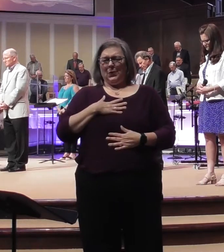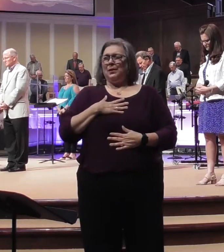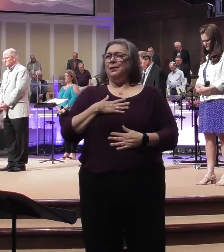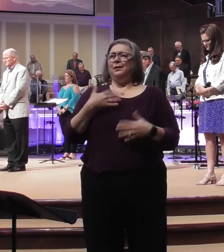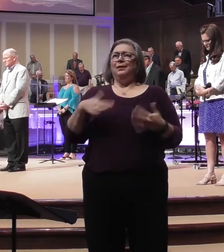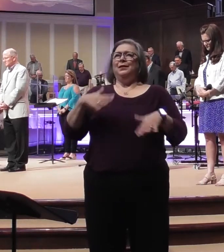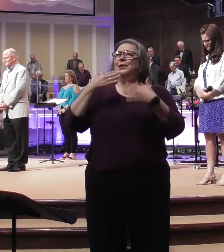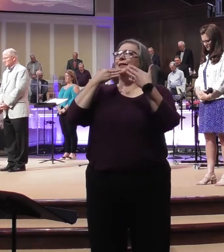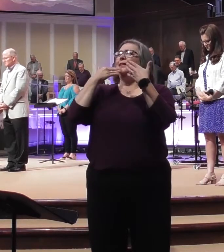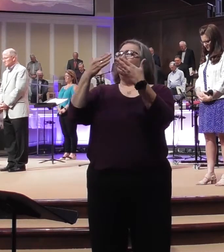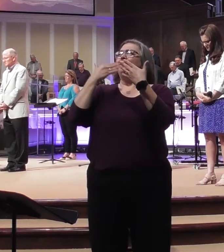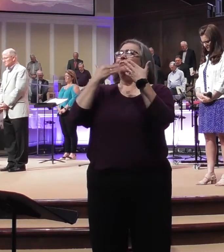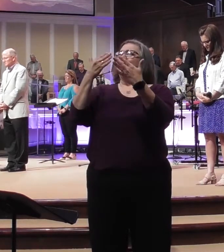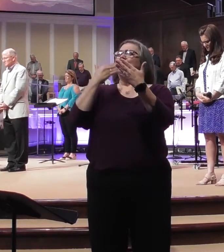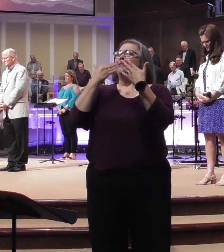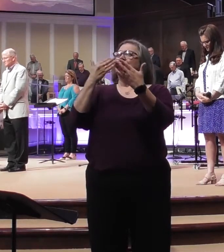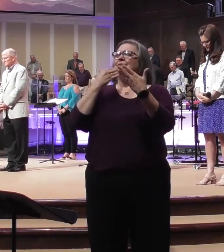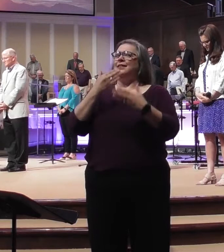thanks.